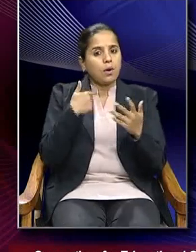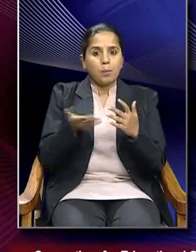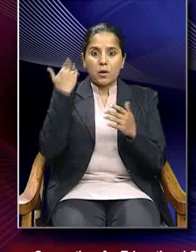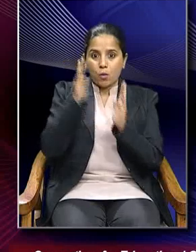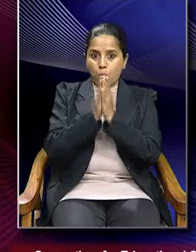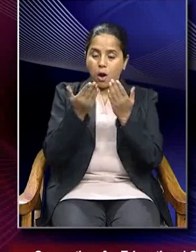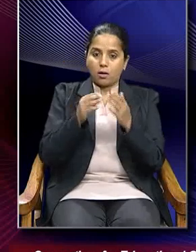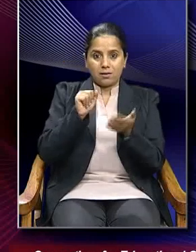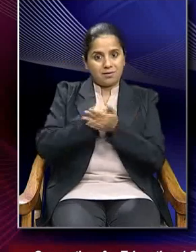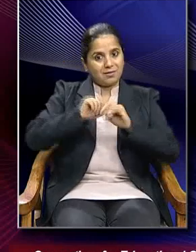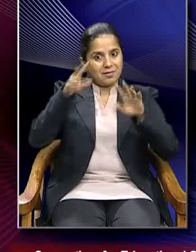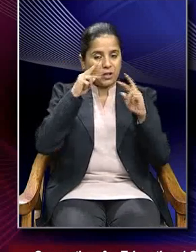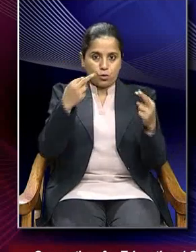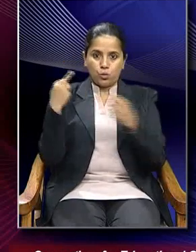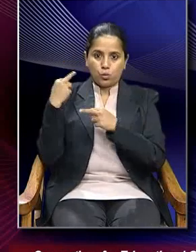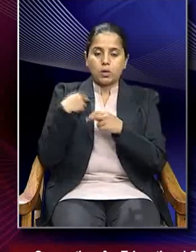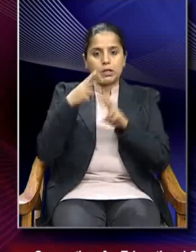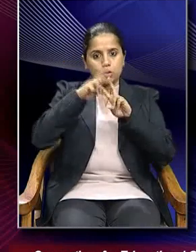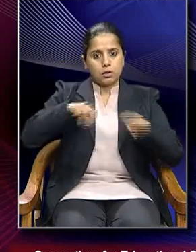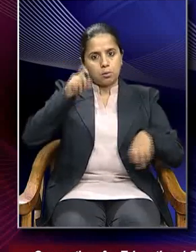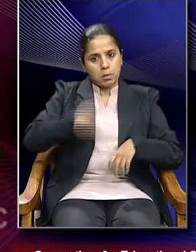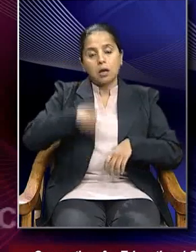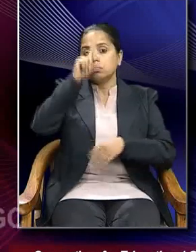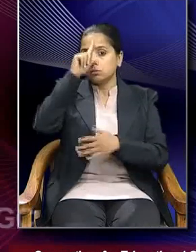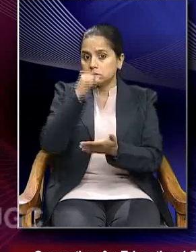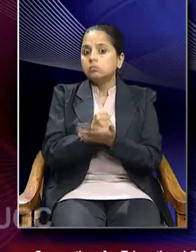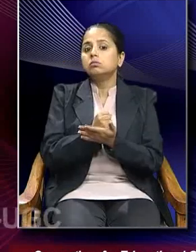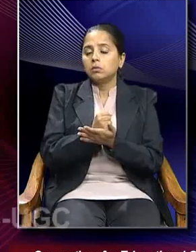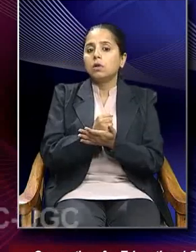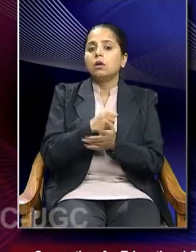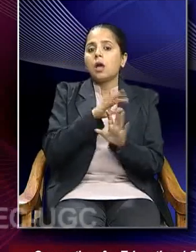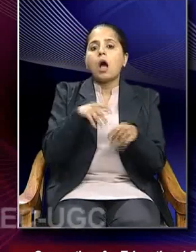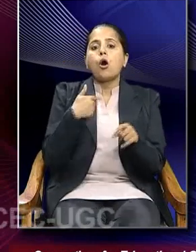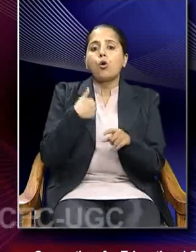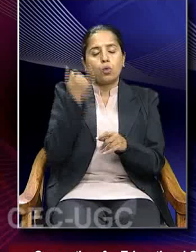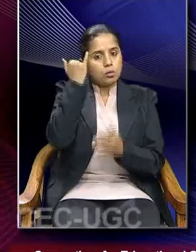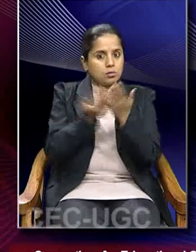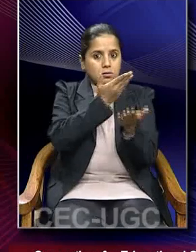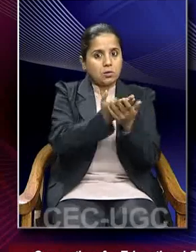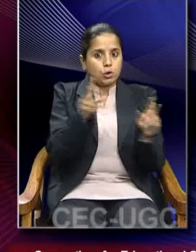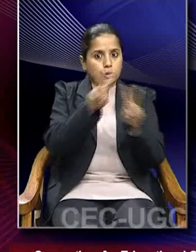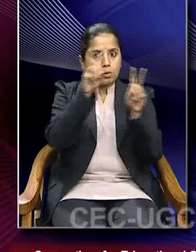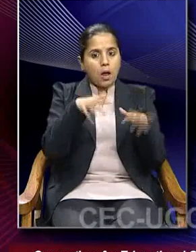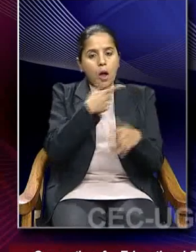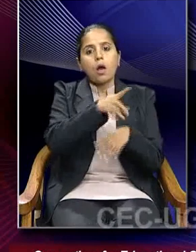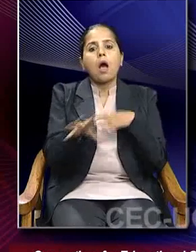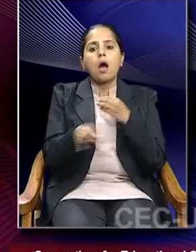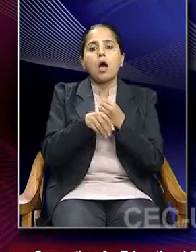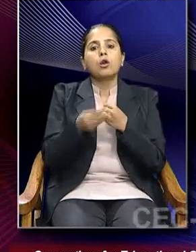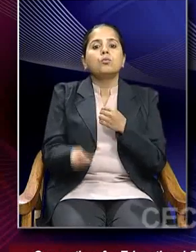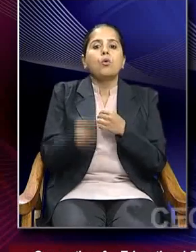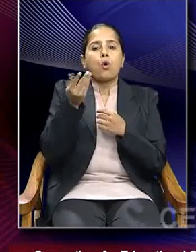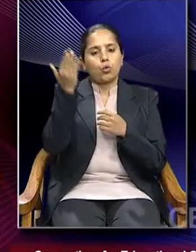is that researcher needs to determine how the proposed study will add to what is